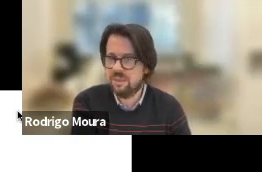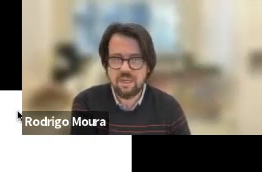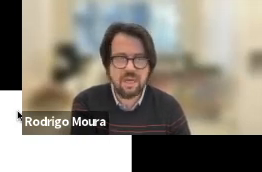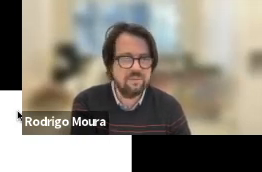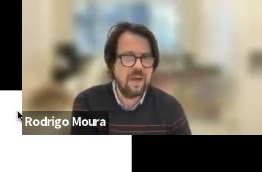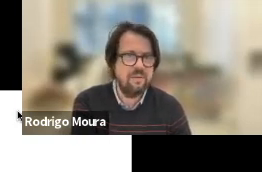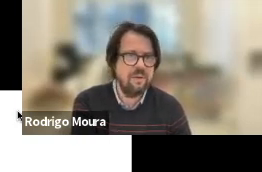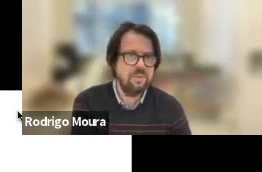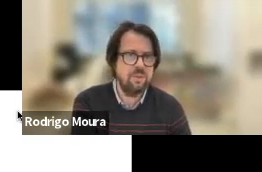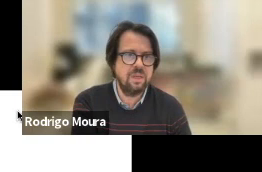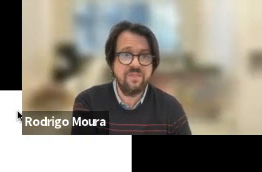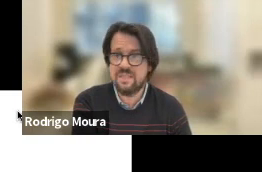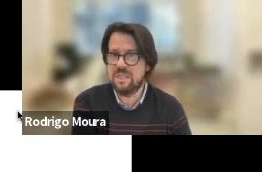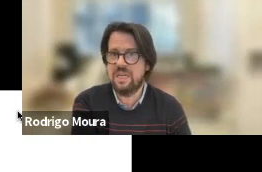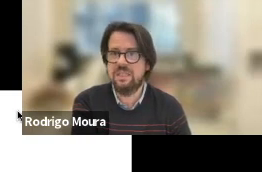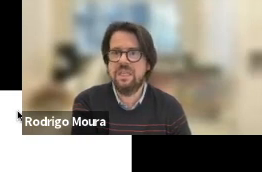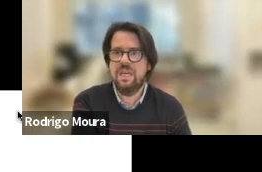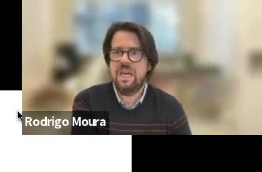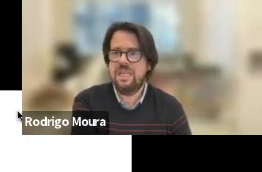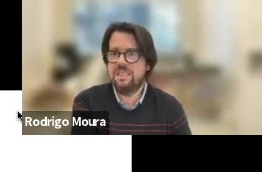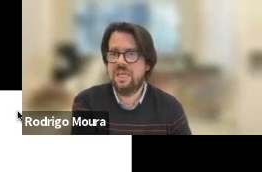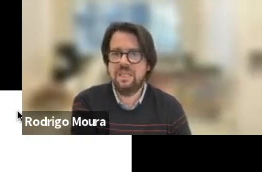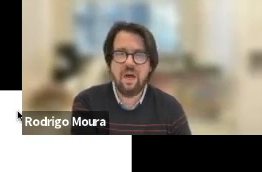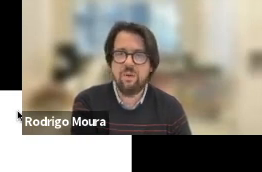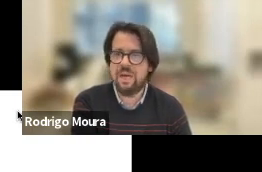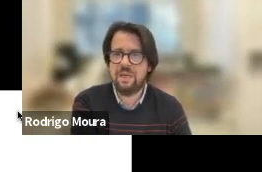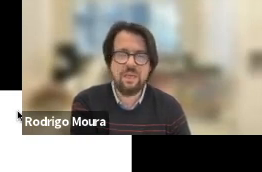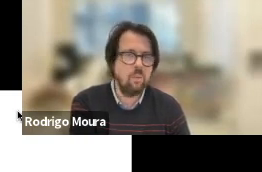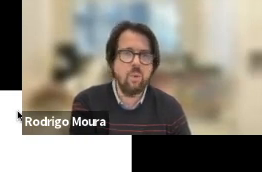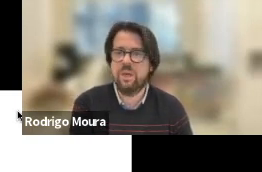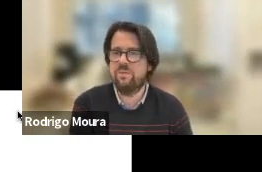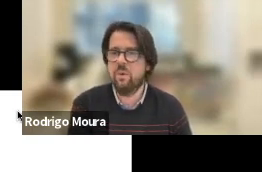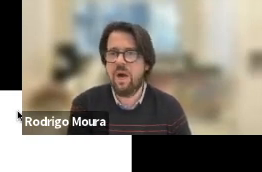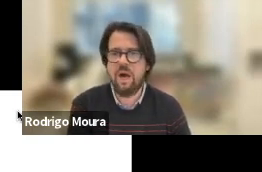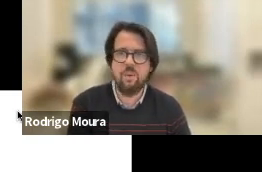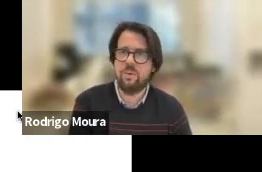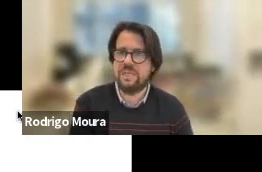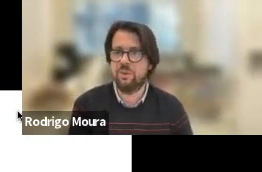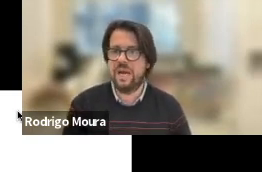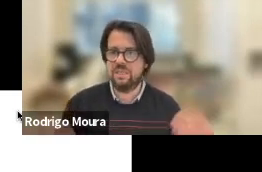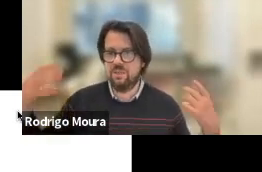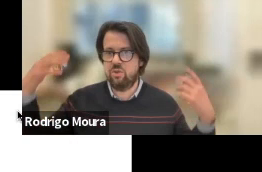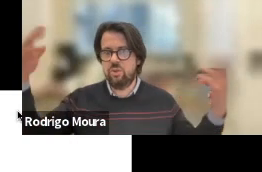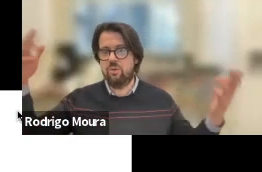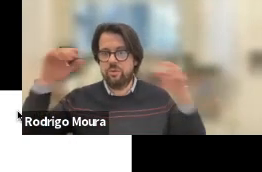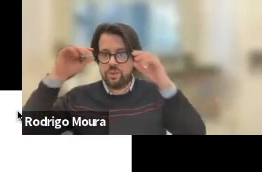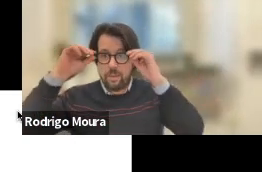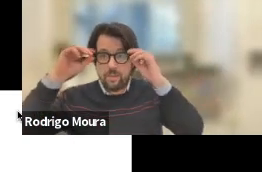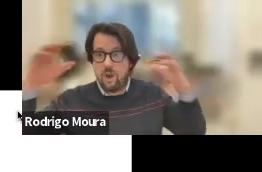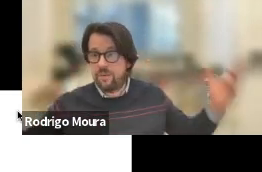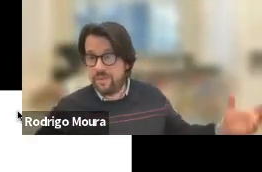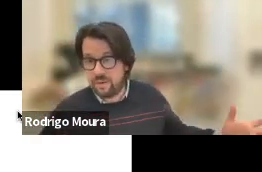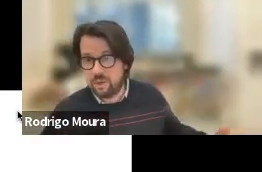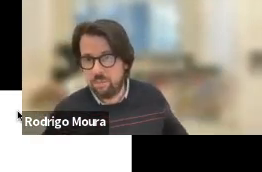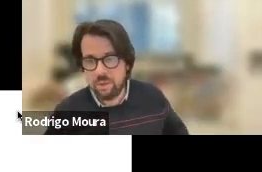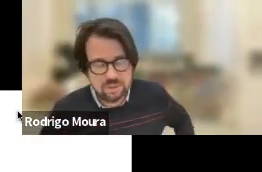and he was like absolutely fascinated. And he said, "Oh, I will grant you access to the rooftop